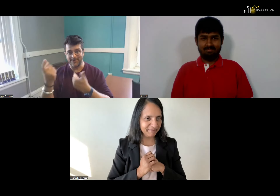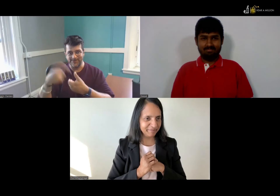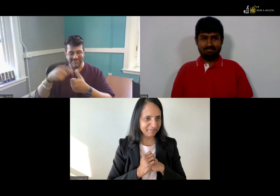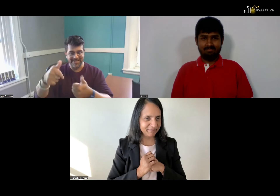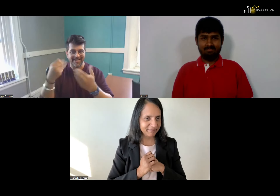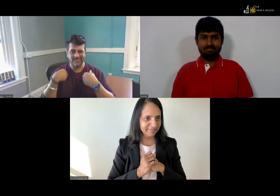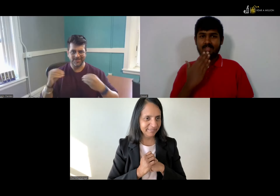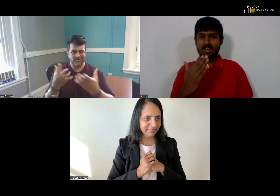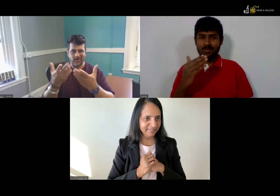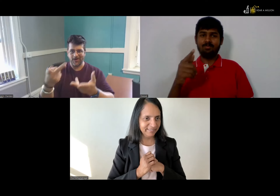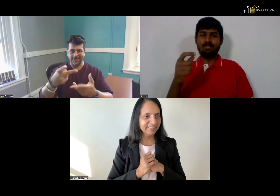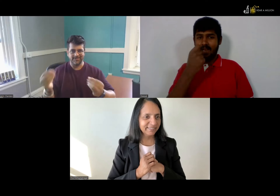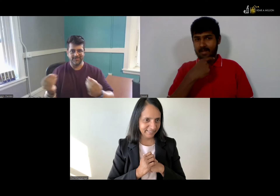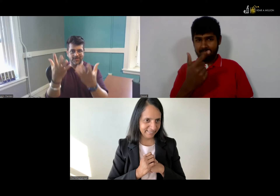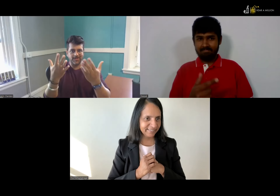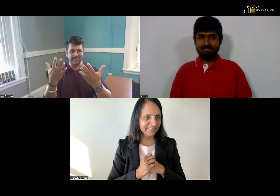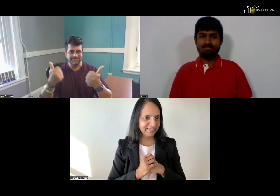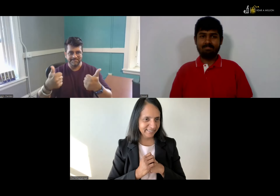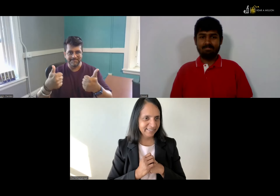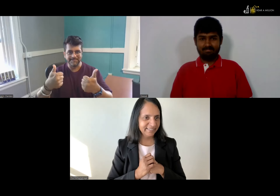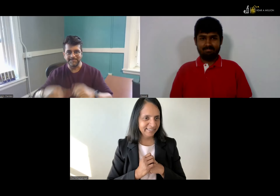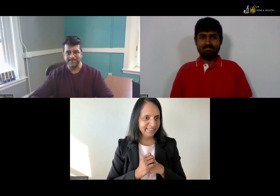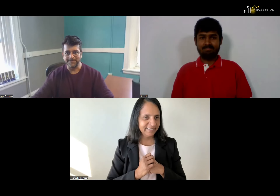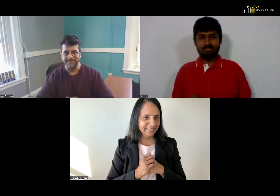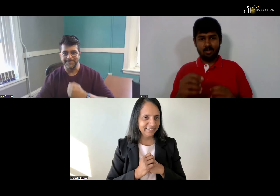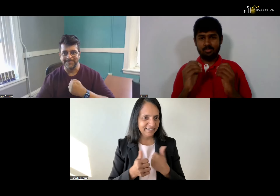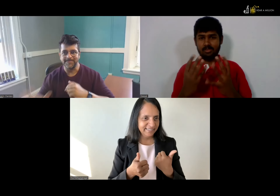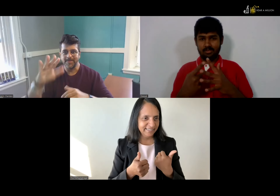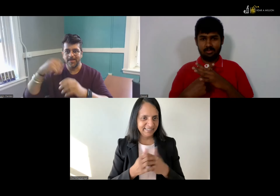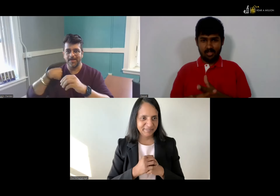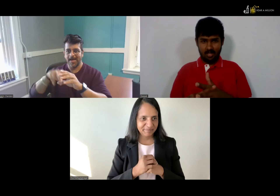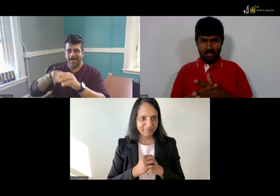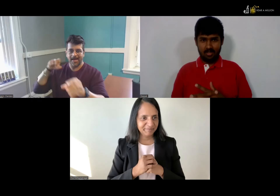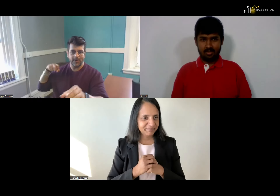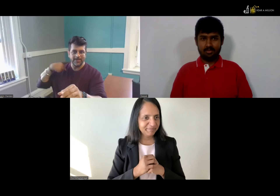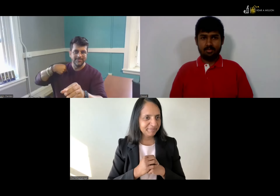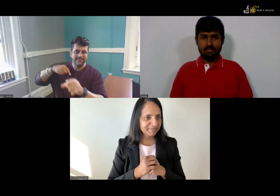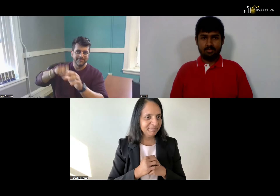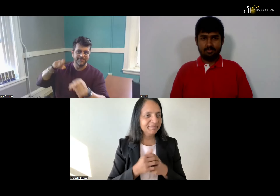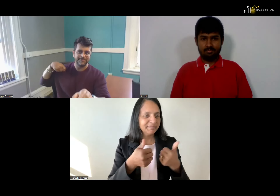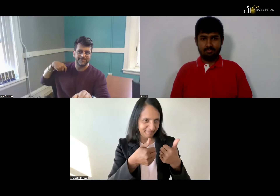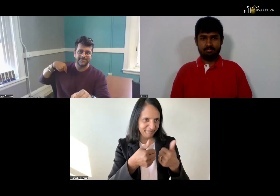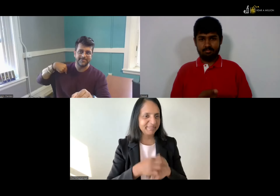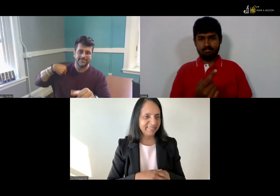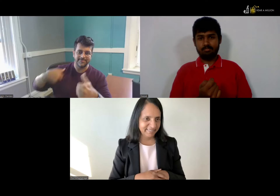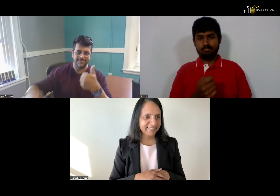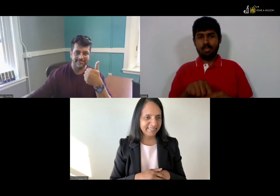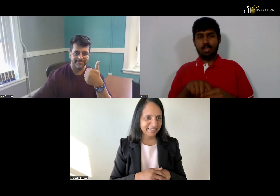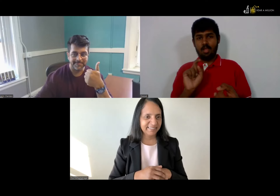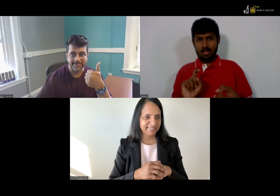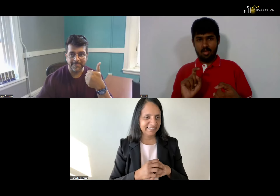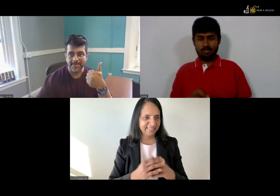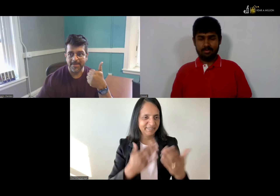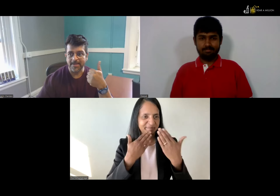Nice to see everyone. Thank you for joining our session today. Now you can begin. So you can remove me from